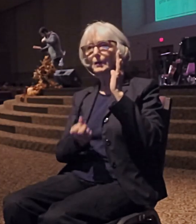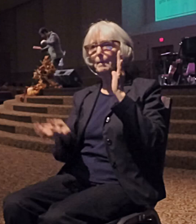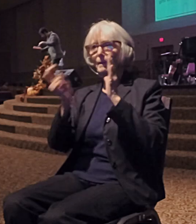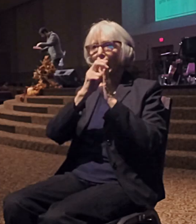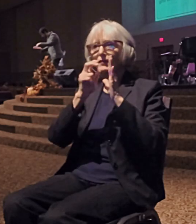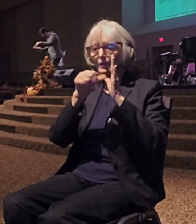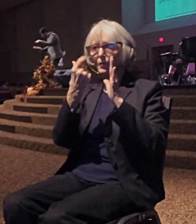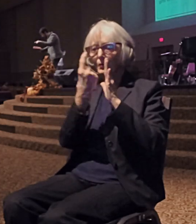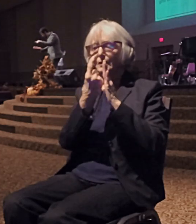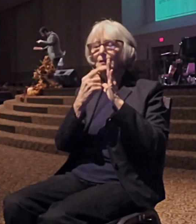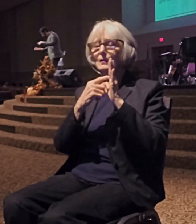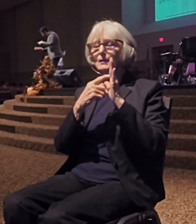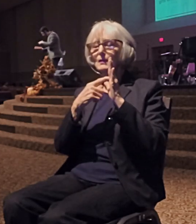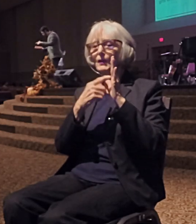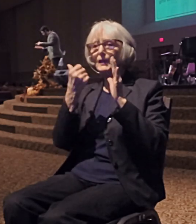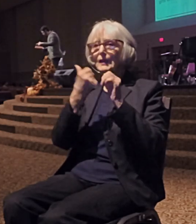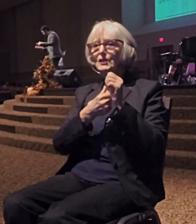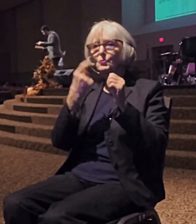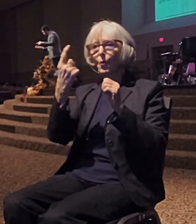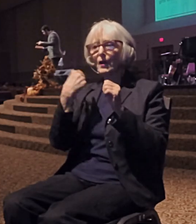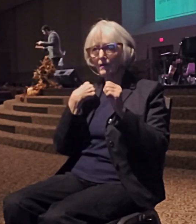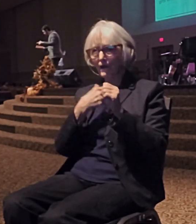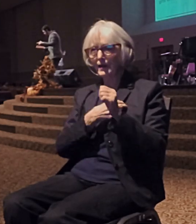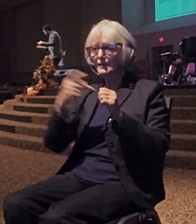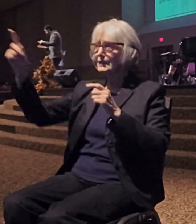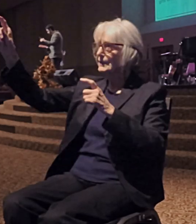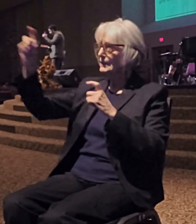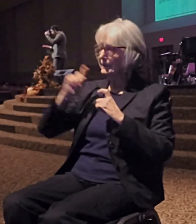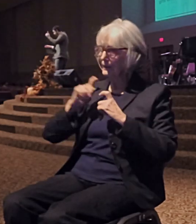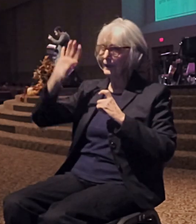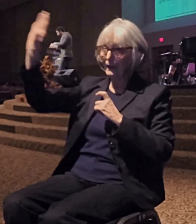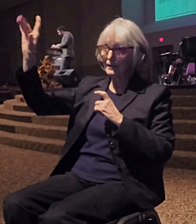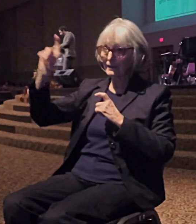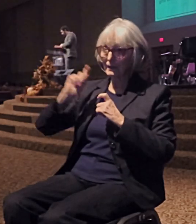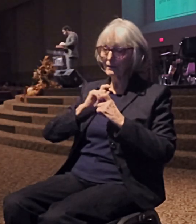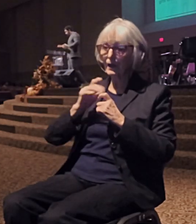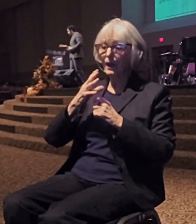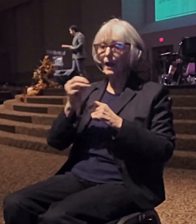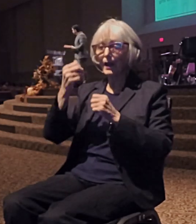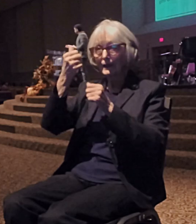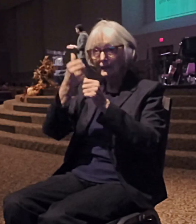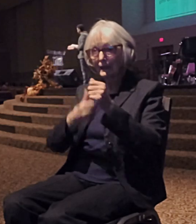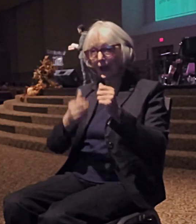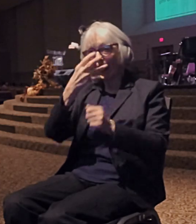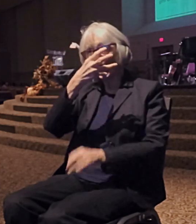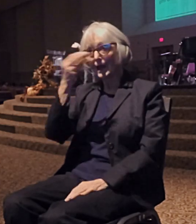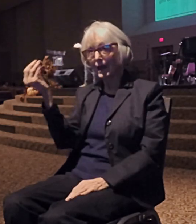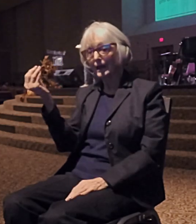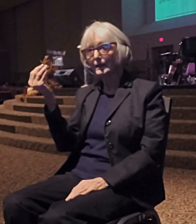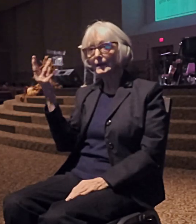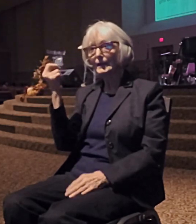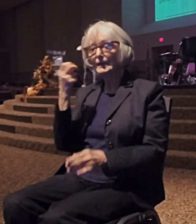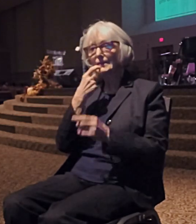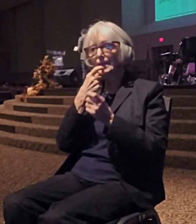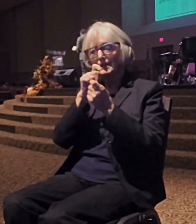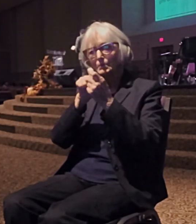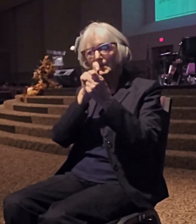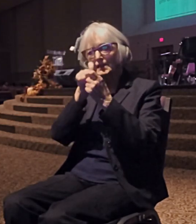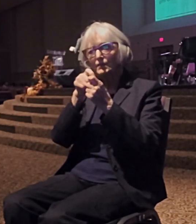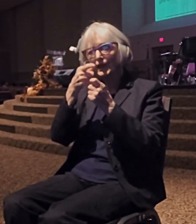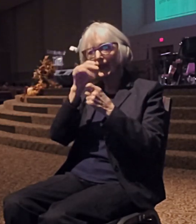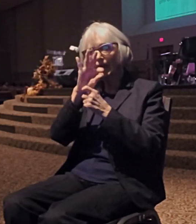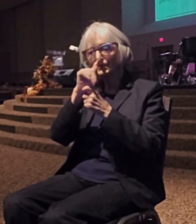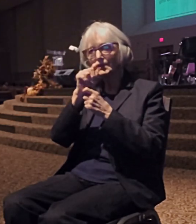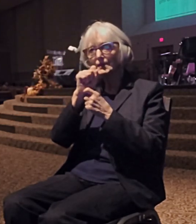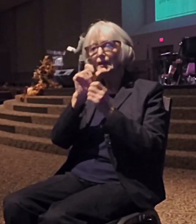It says, but to each one of us, the grace was given according to the measure of Christ's gift. And get specific about some of these gifts.